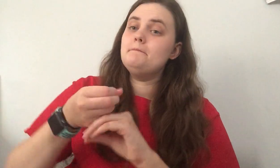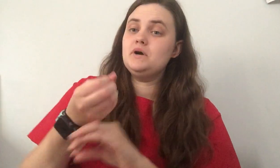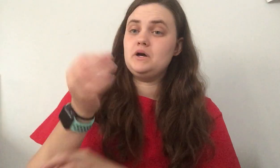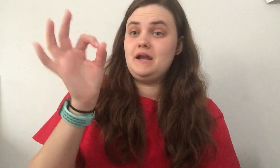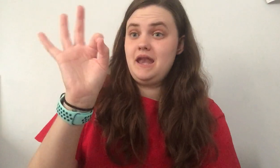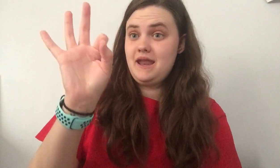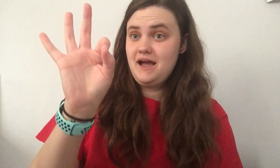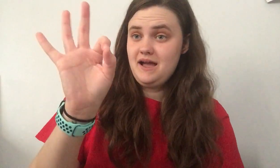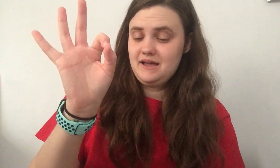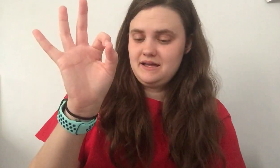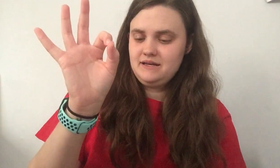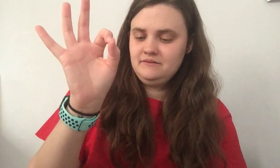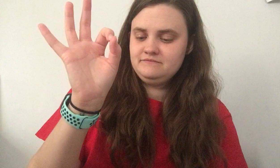Number 9.